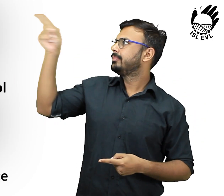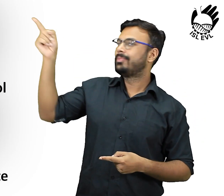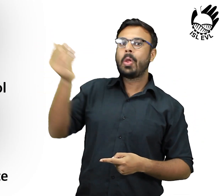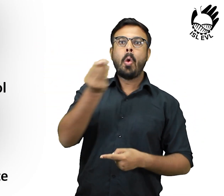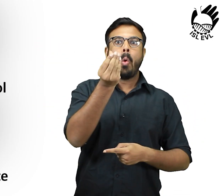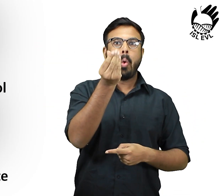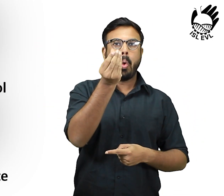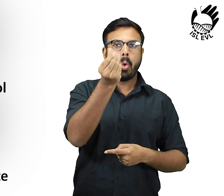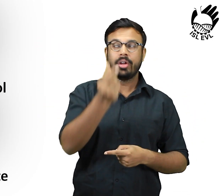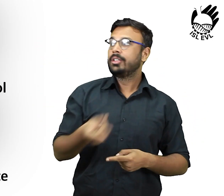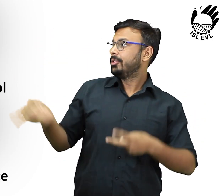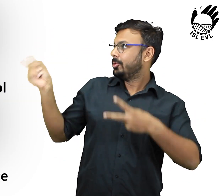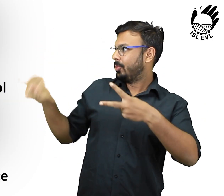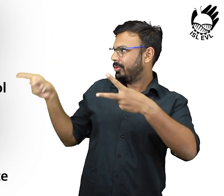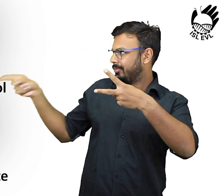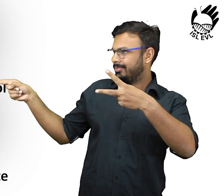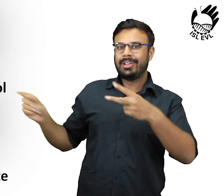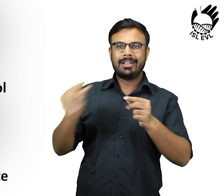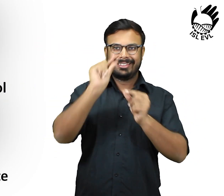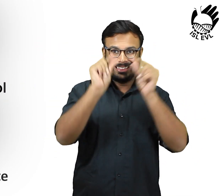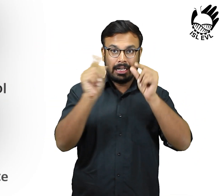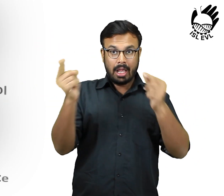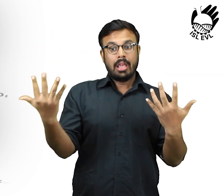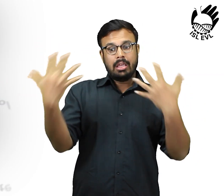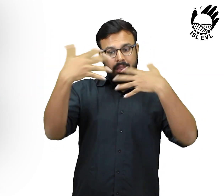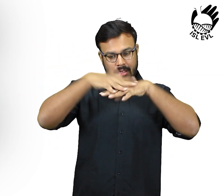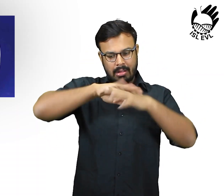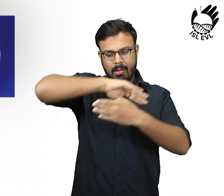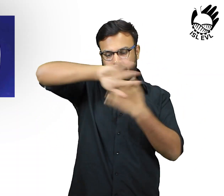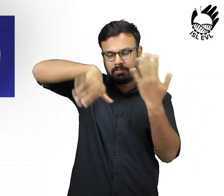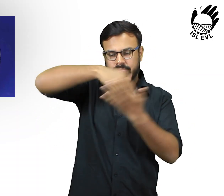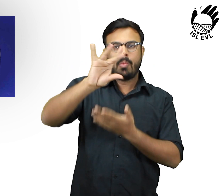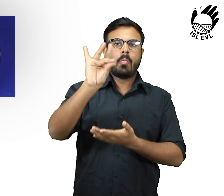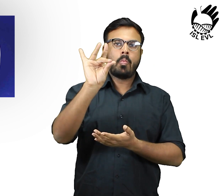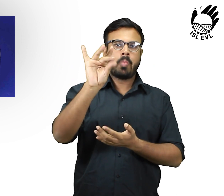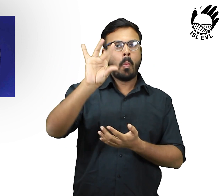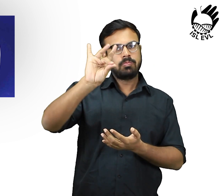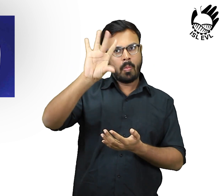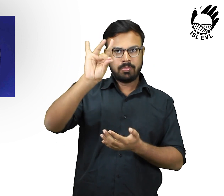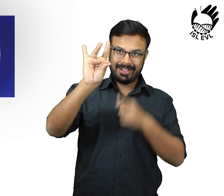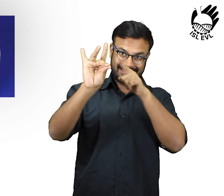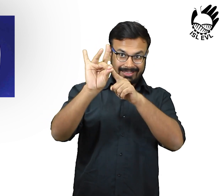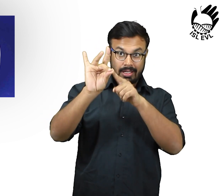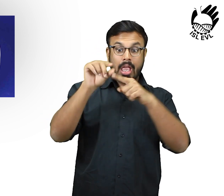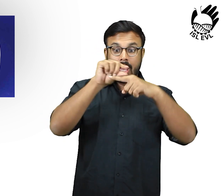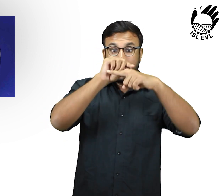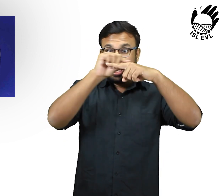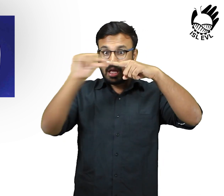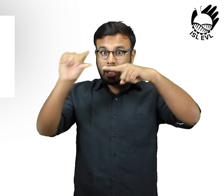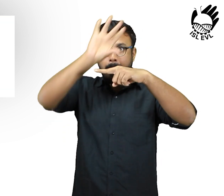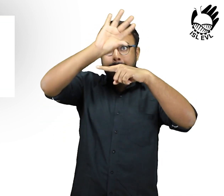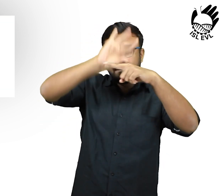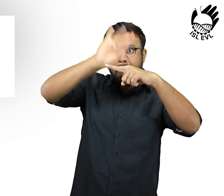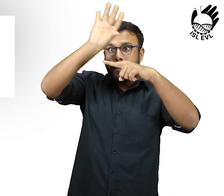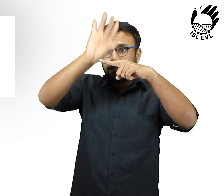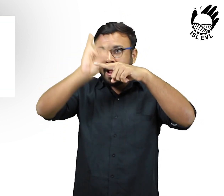glue. Let me explain. What we have done in these experiments to cross-link the polymer molecules in the